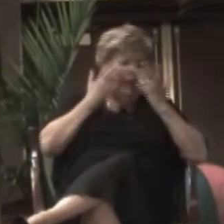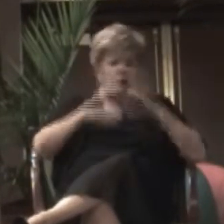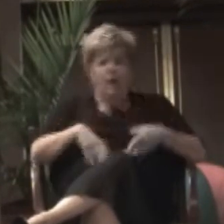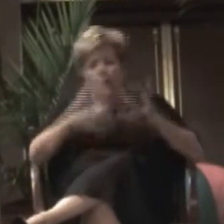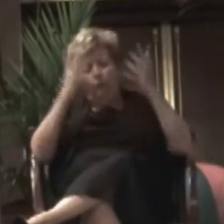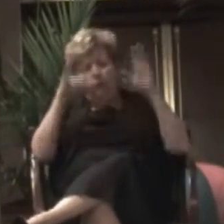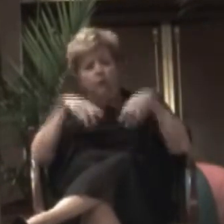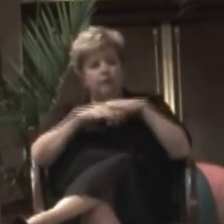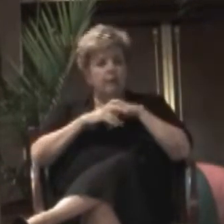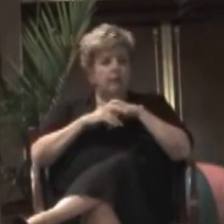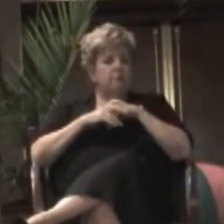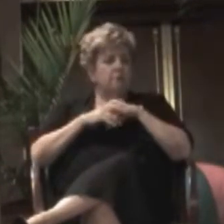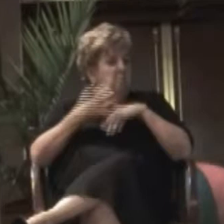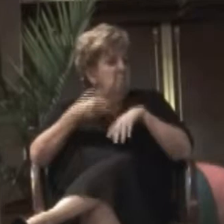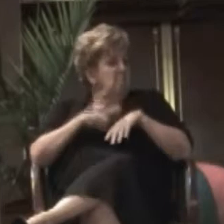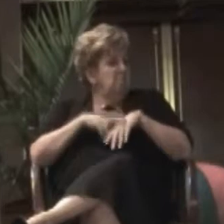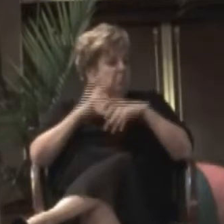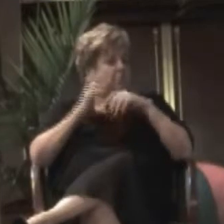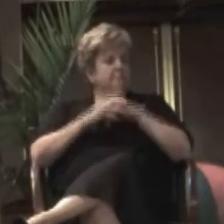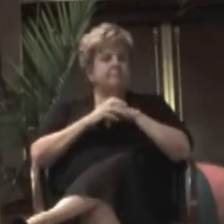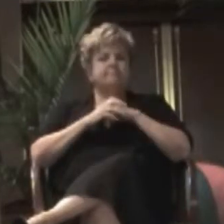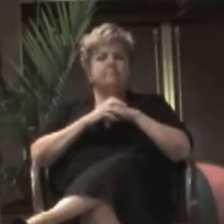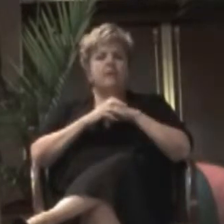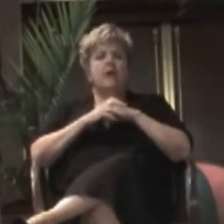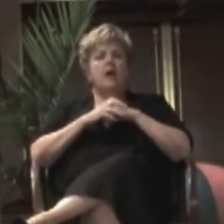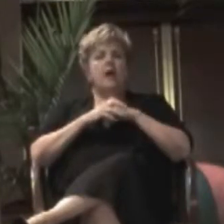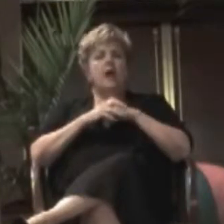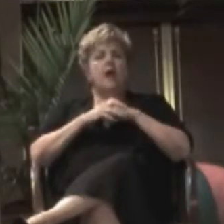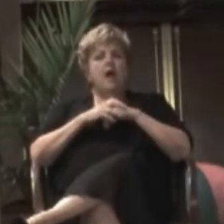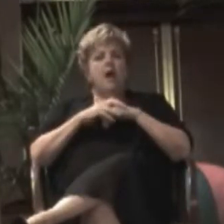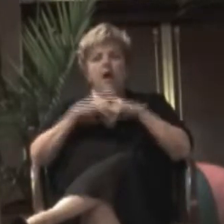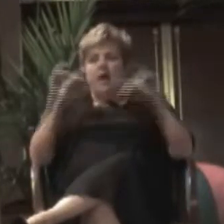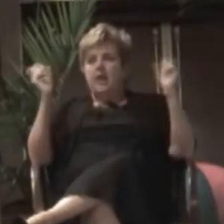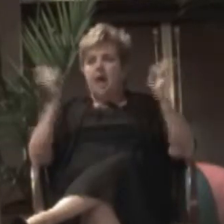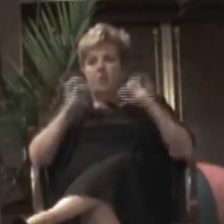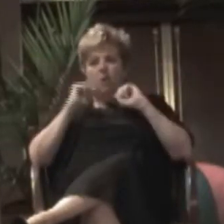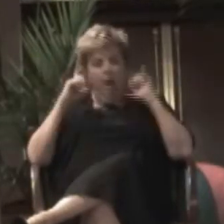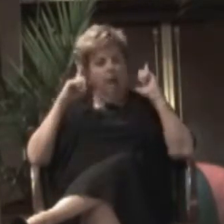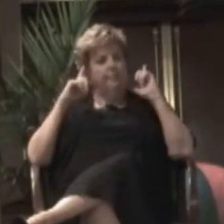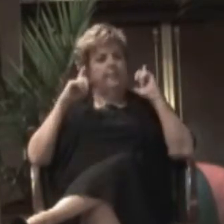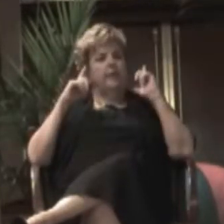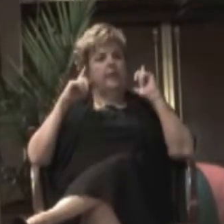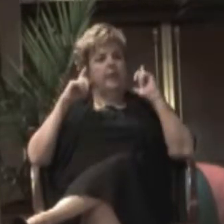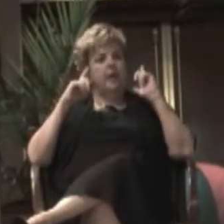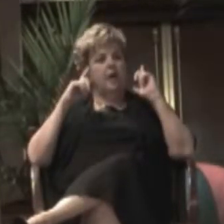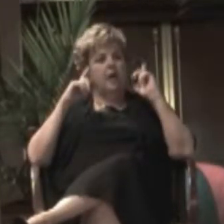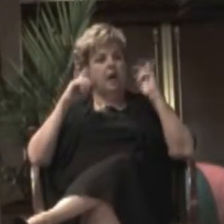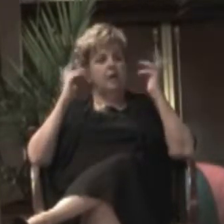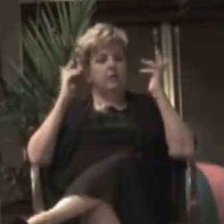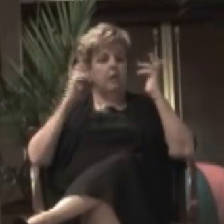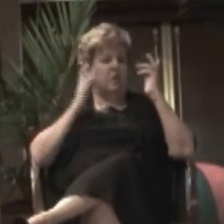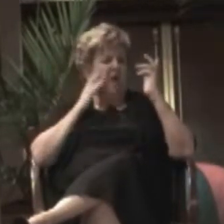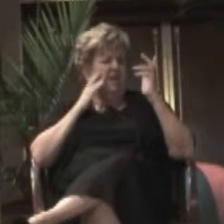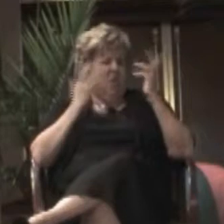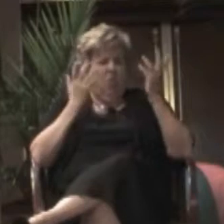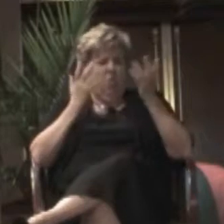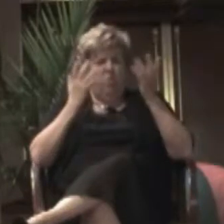be business as usual. And after I was awake for a little while, I knew the routine. The jailer always came by at about